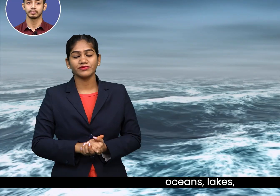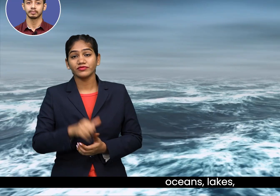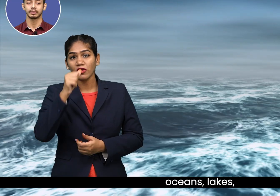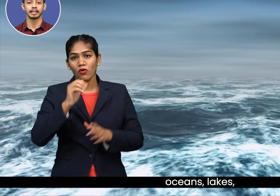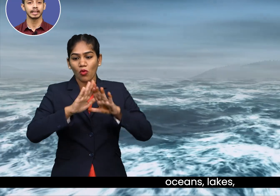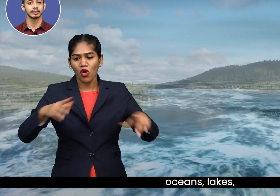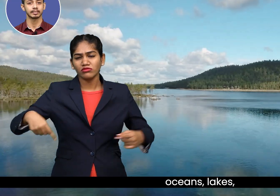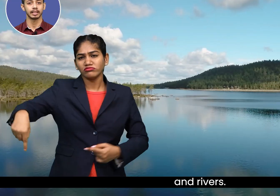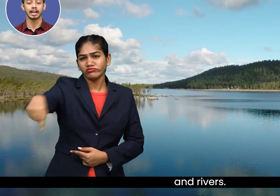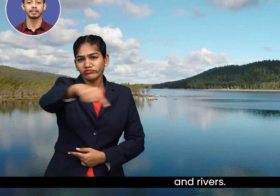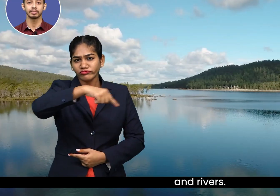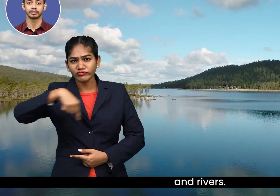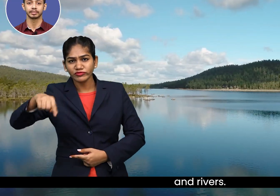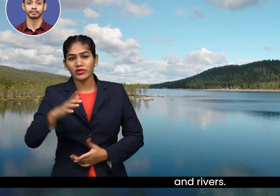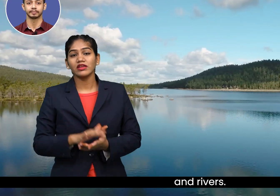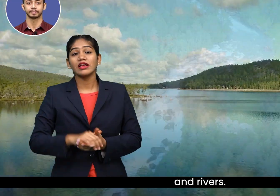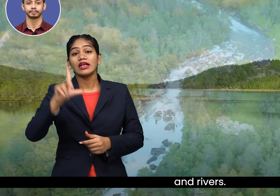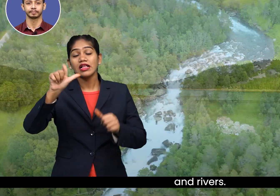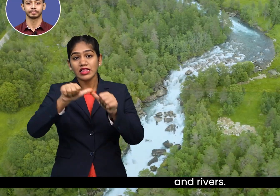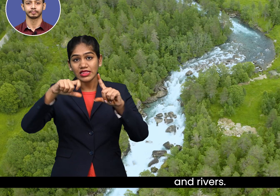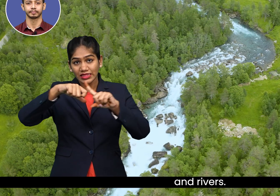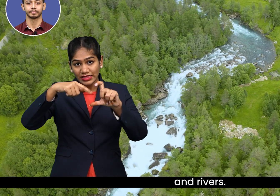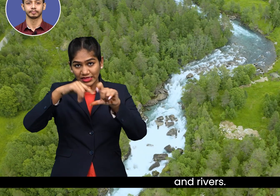oceans, lakes and rivers.